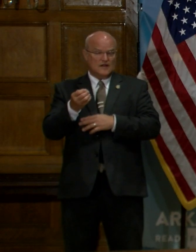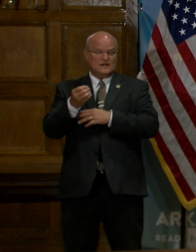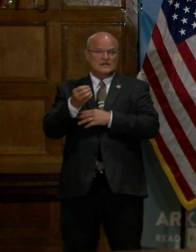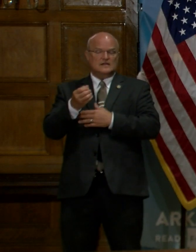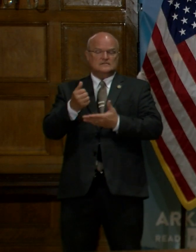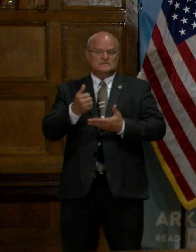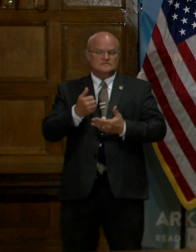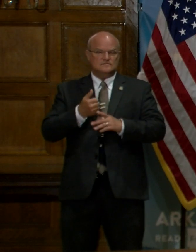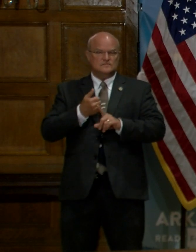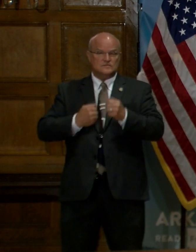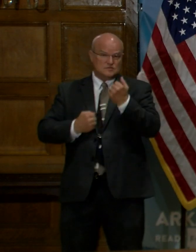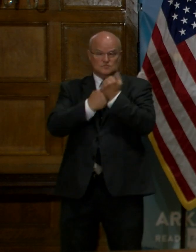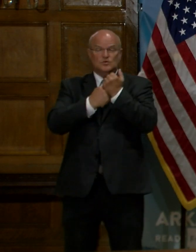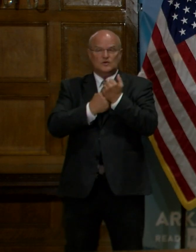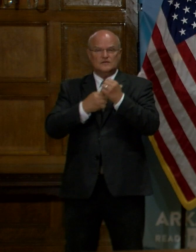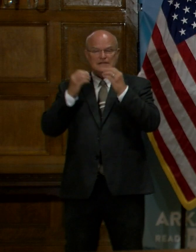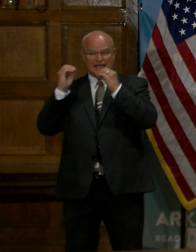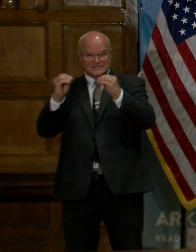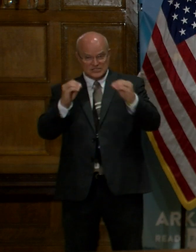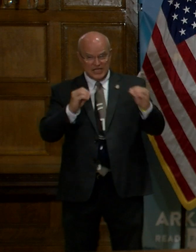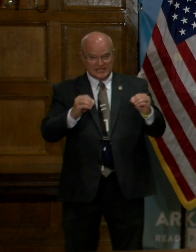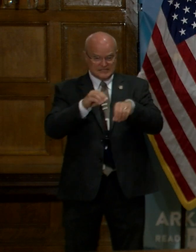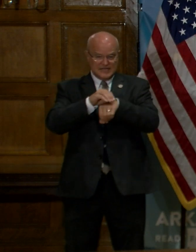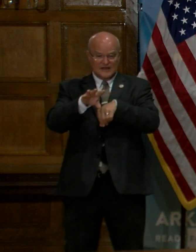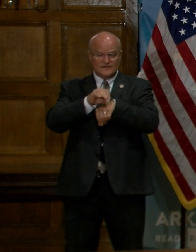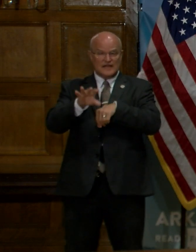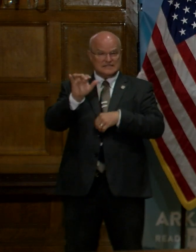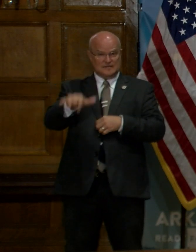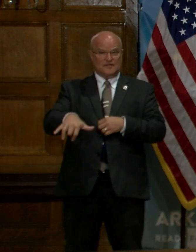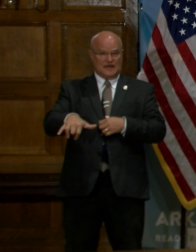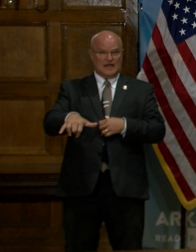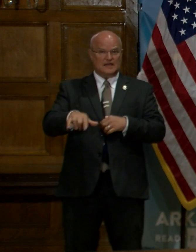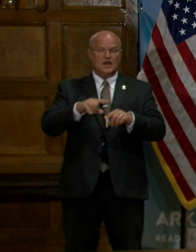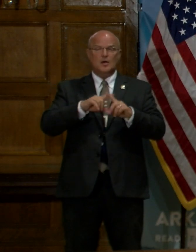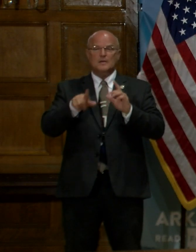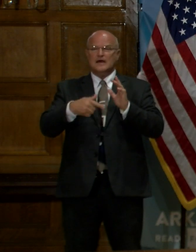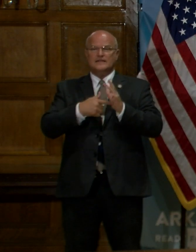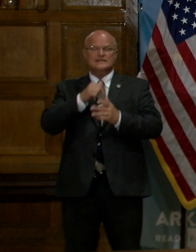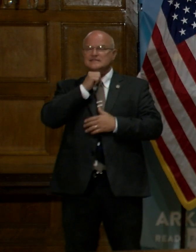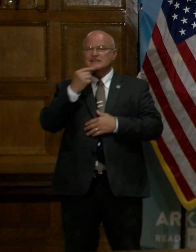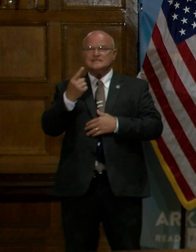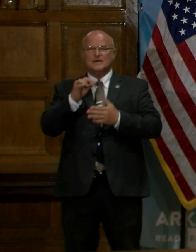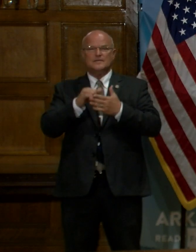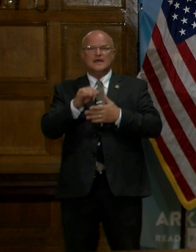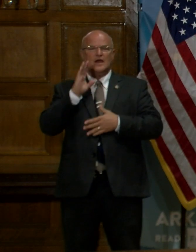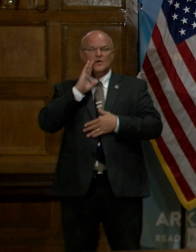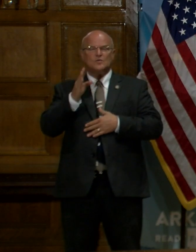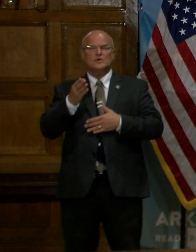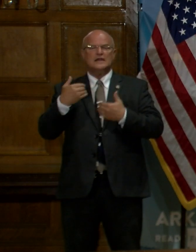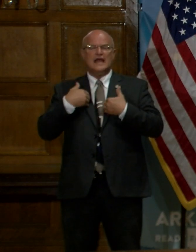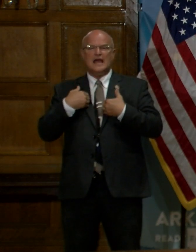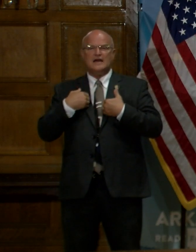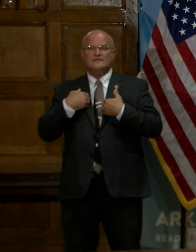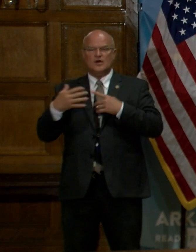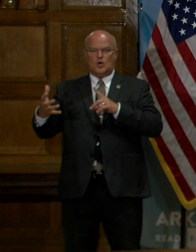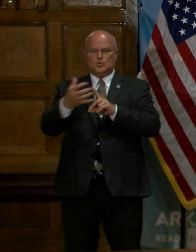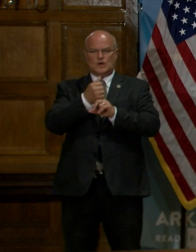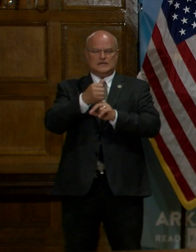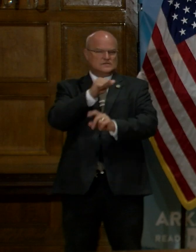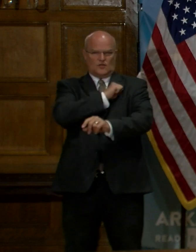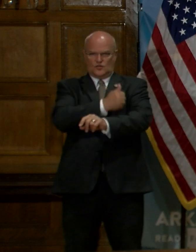enforce it in terms of education, advising them of that, but this is not something that would carry arrest